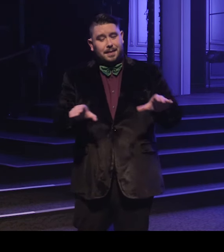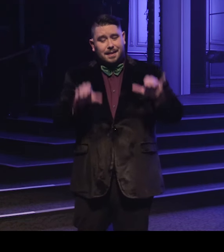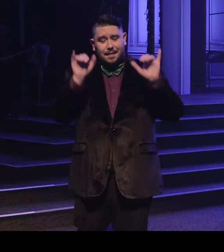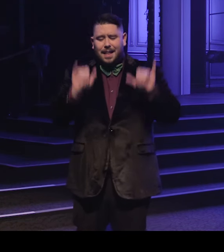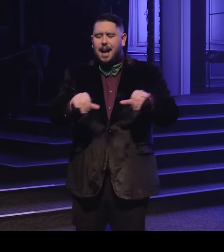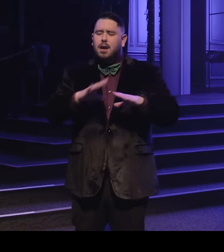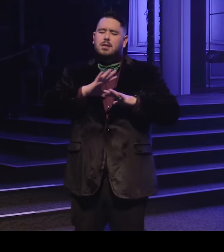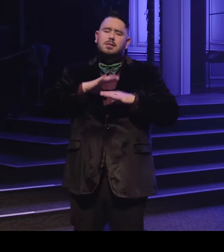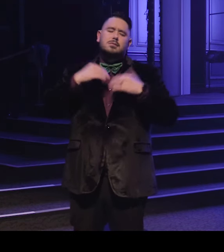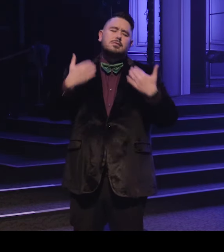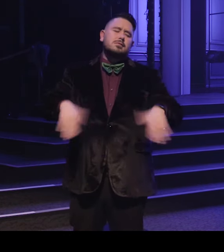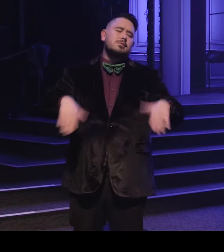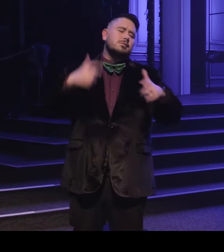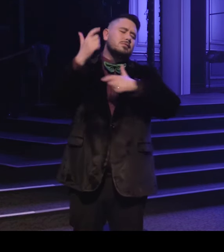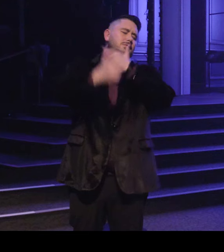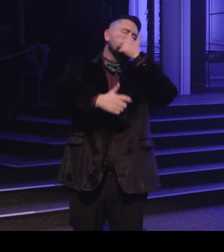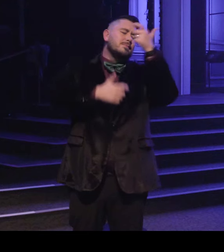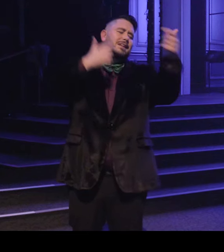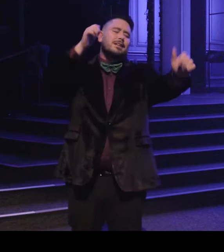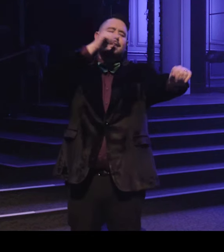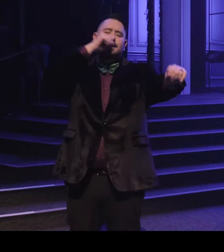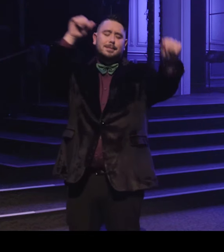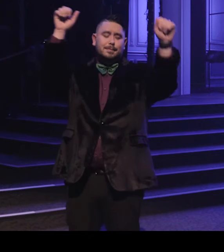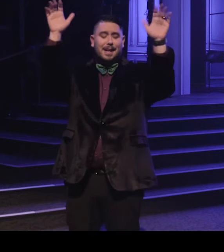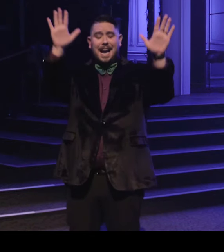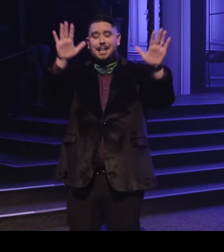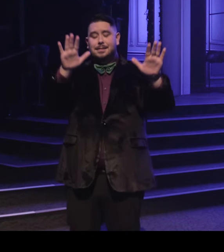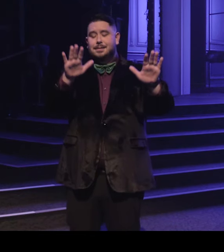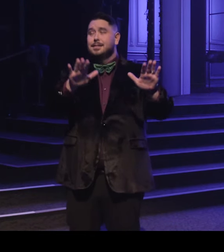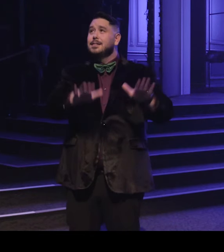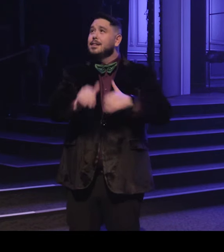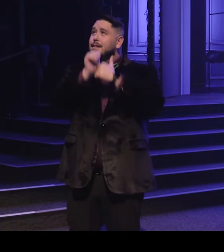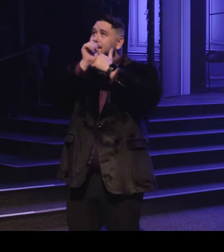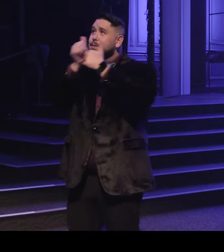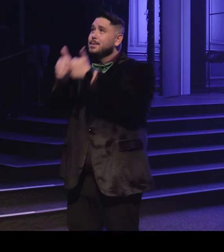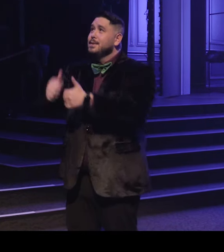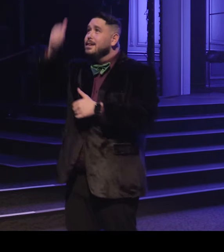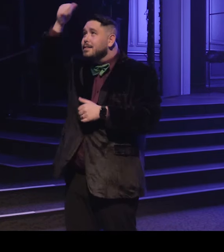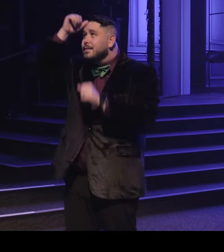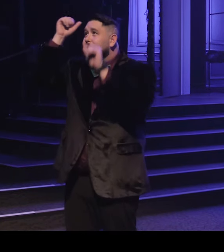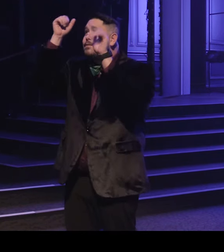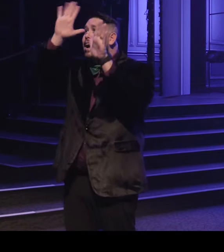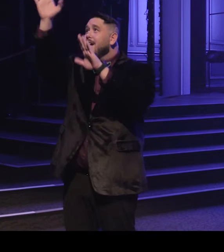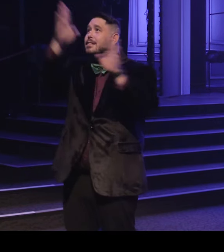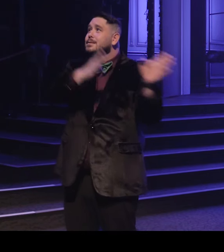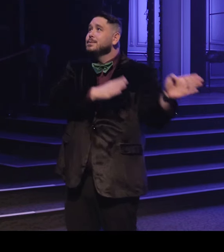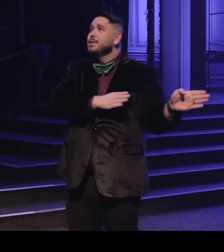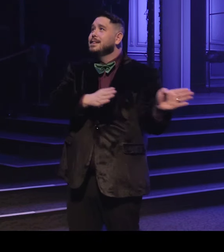kind of blessing to do the Father's will.